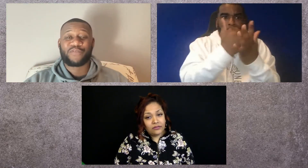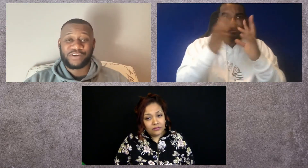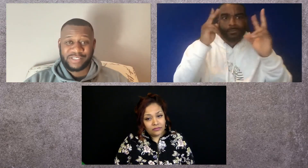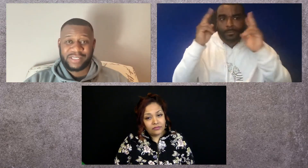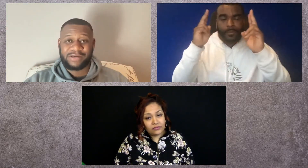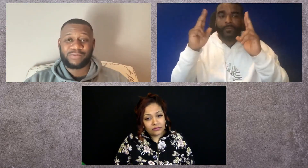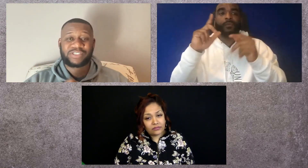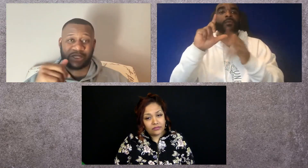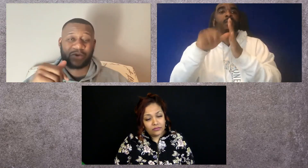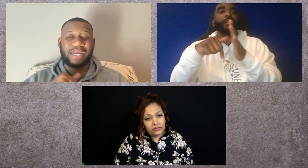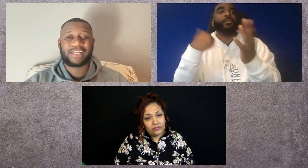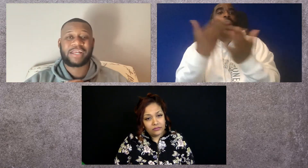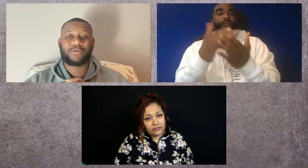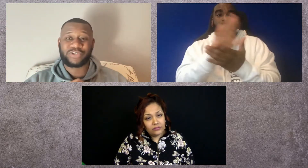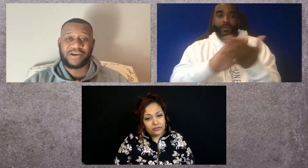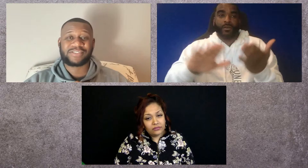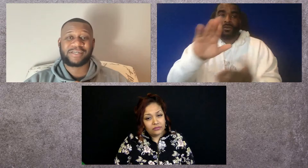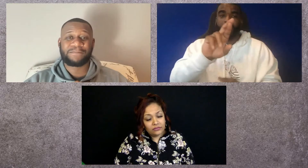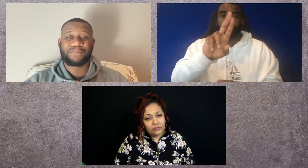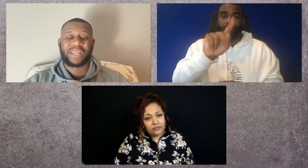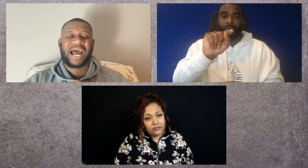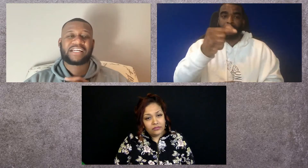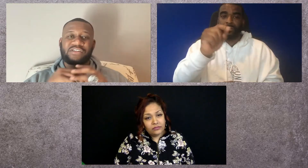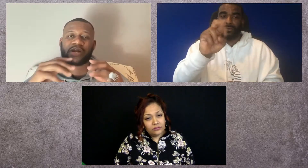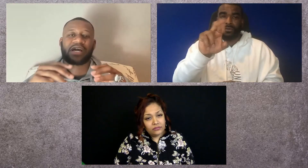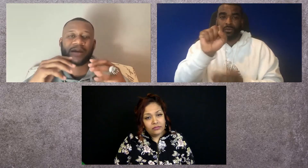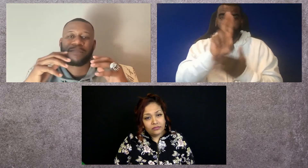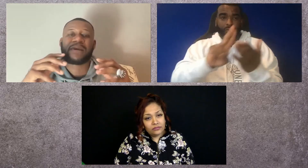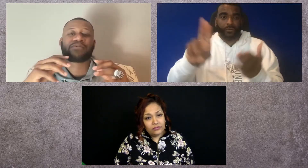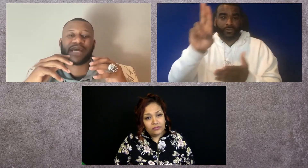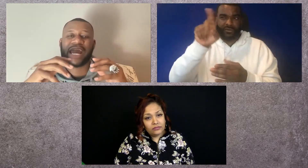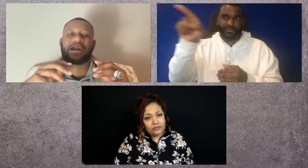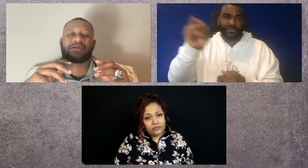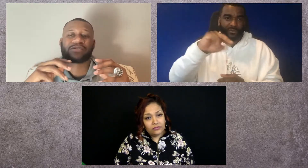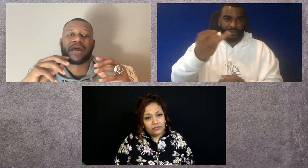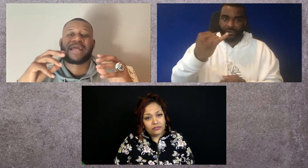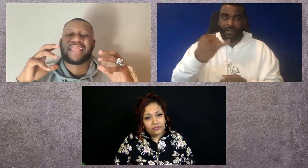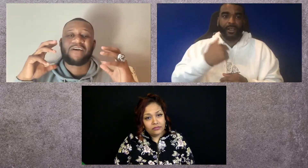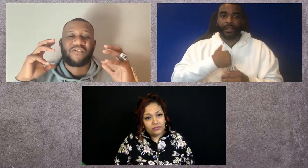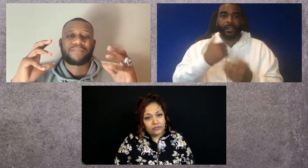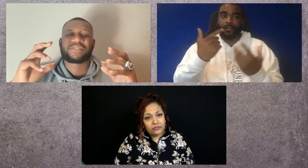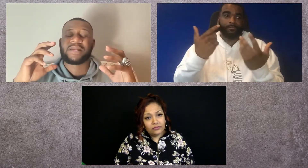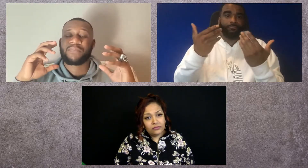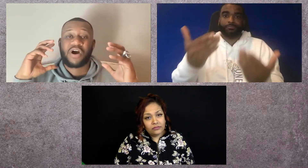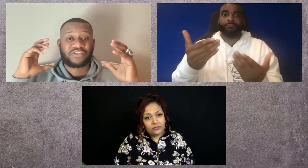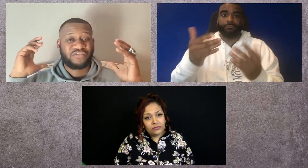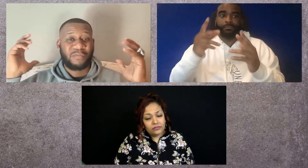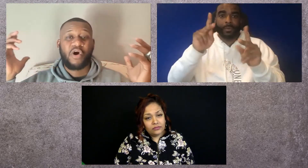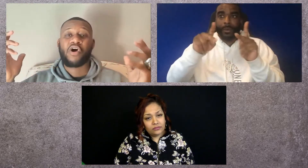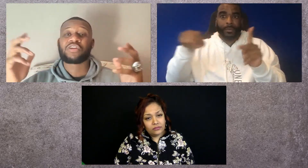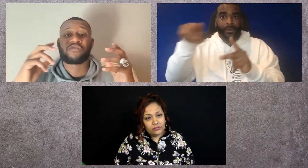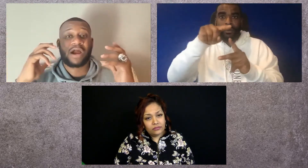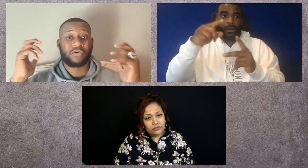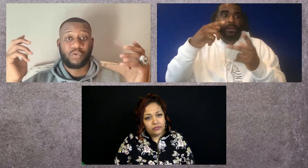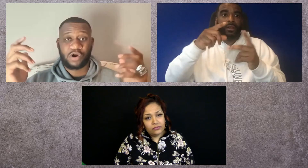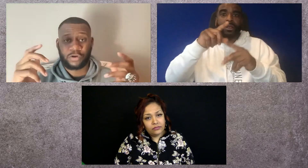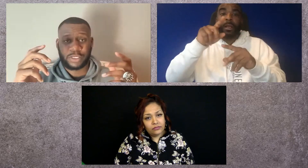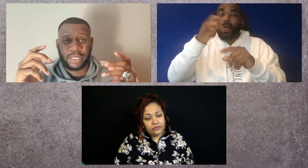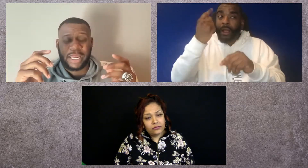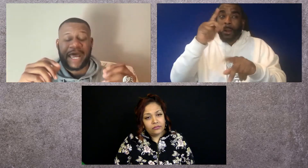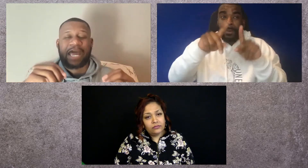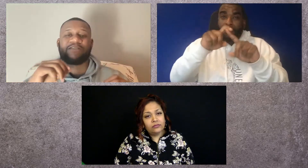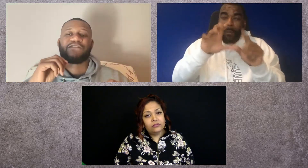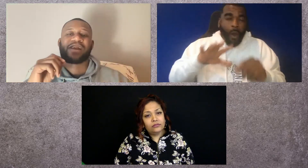Rutgers University, which is located in New Jersey, I started cutting people's hair that represented parts from all around the